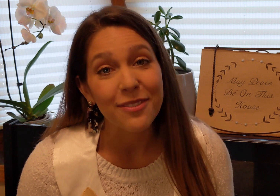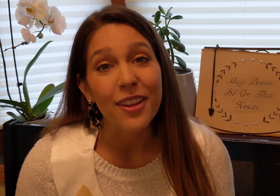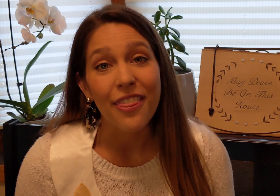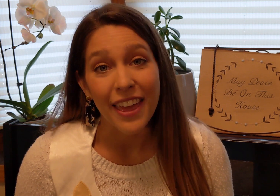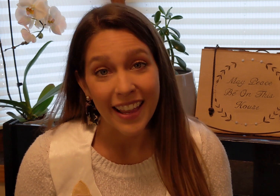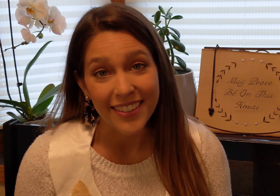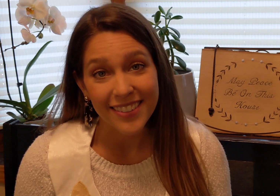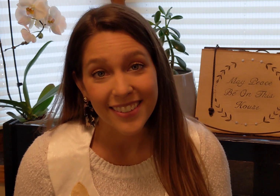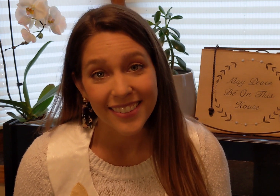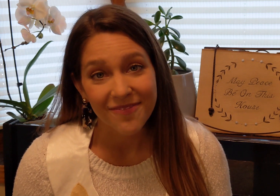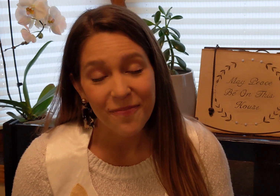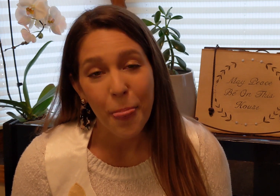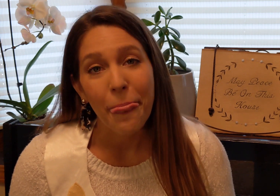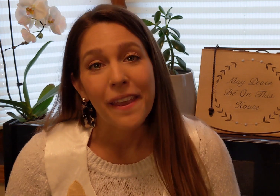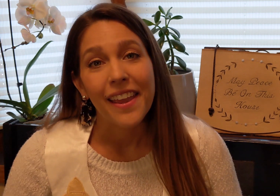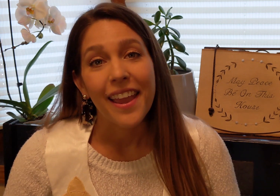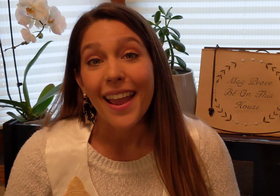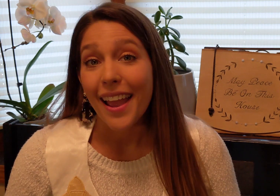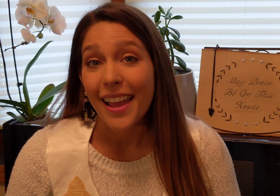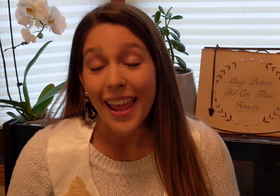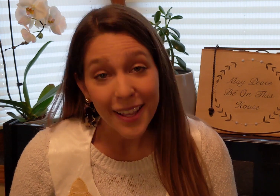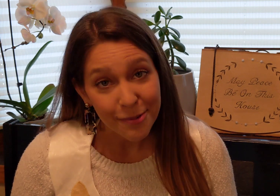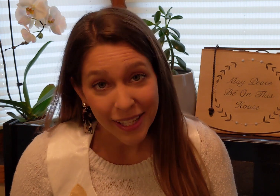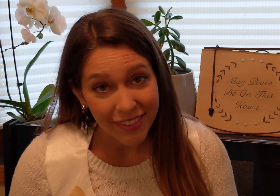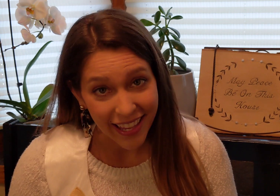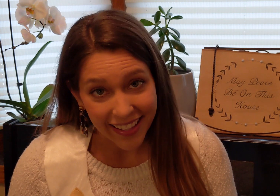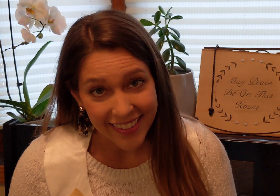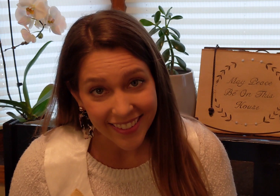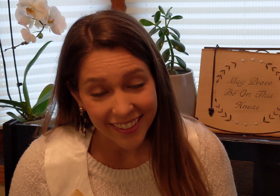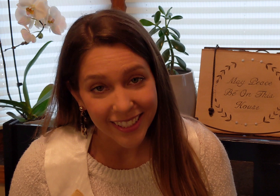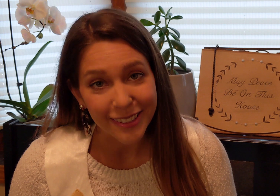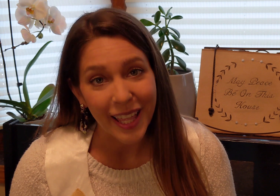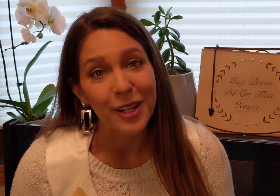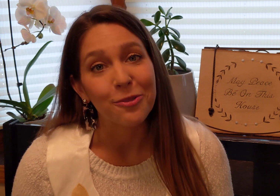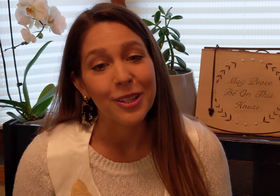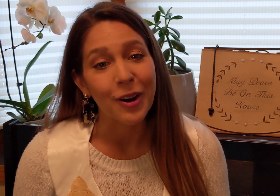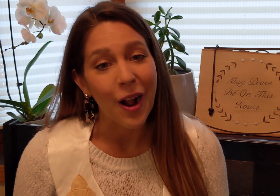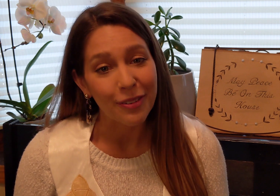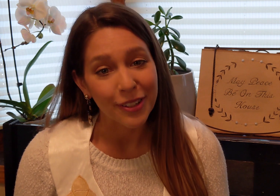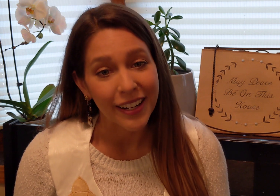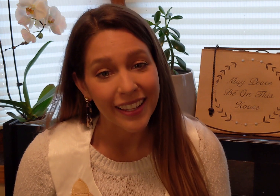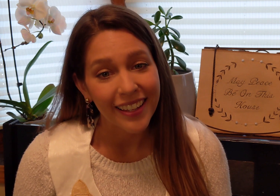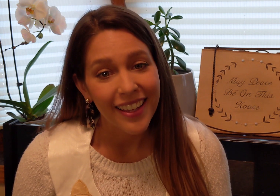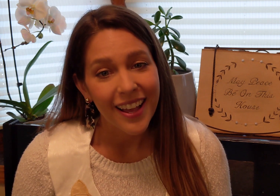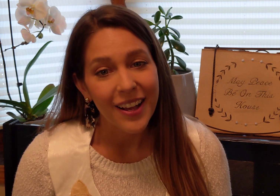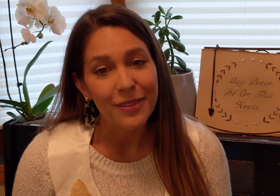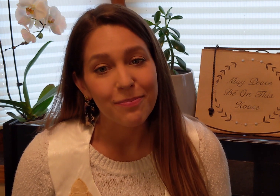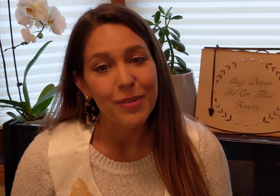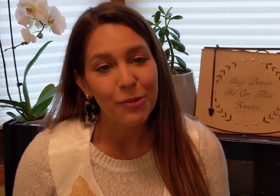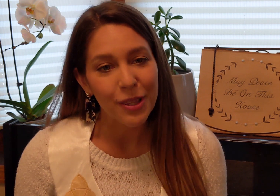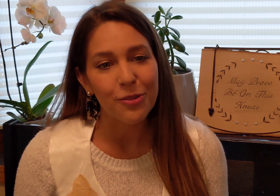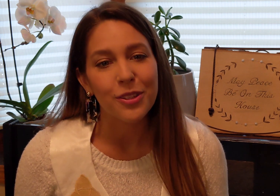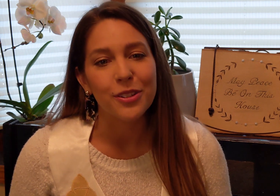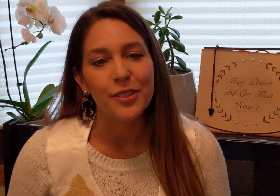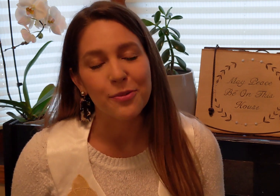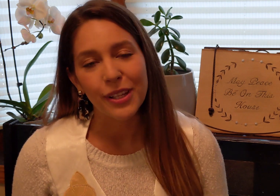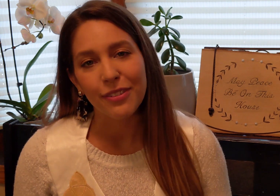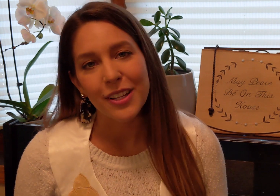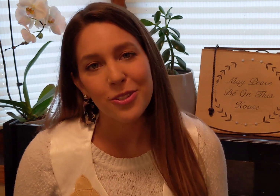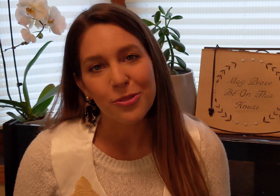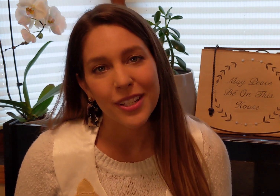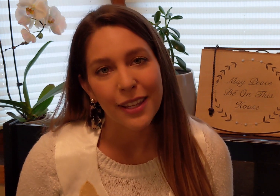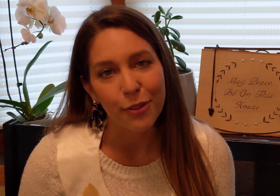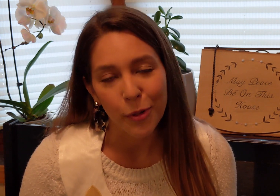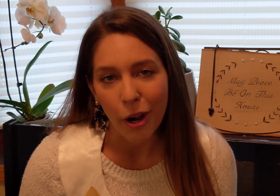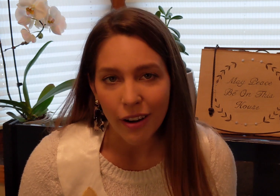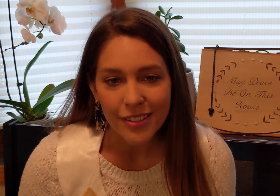we give thanks. And as we give thanks a little later with our offering, midway through the service, we